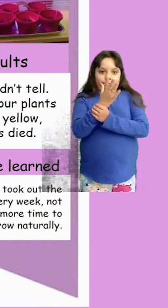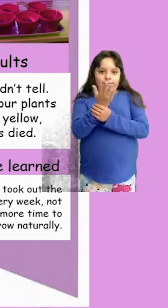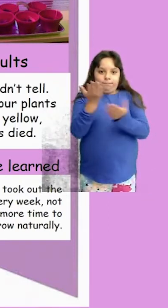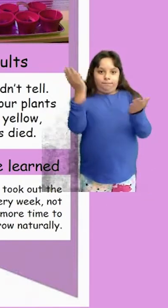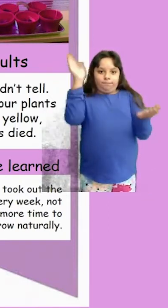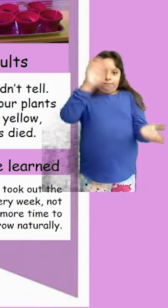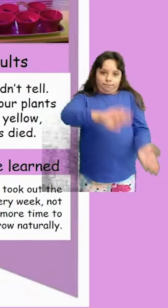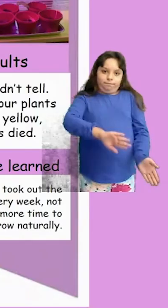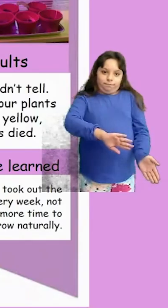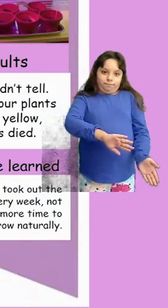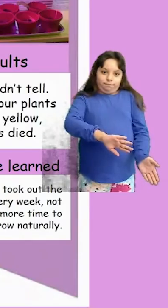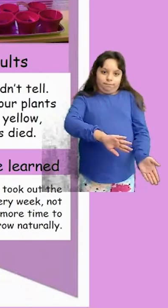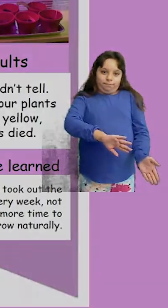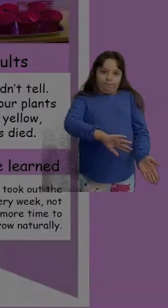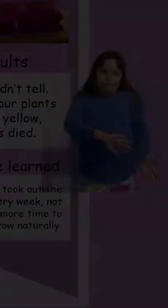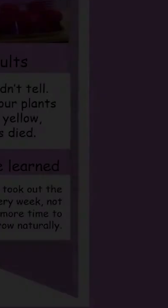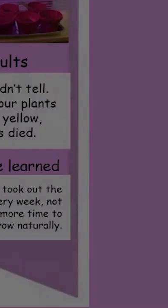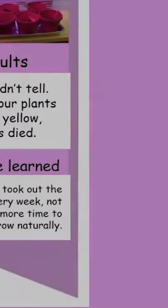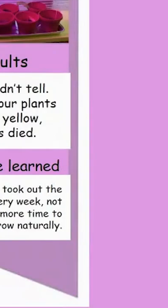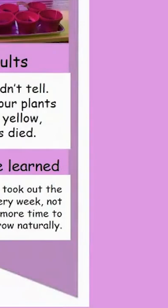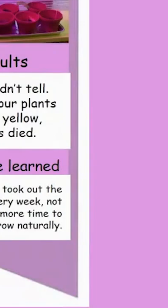plants died.